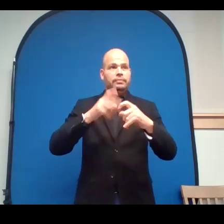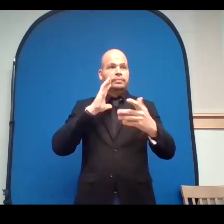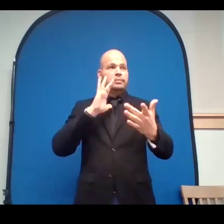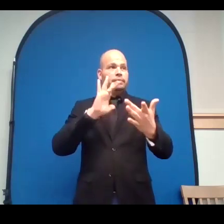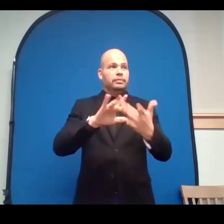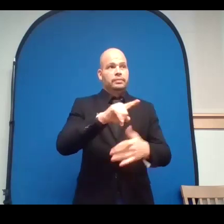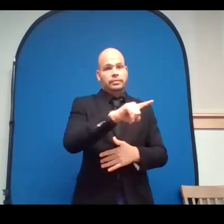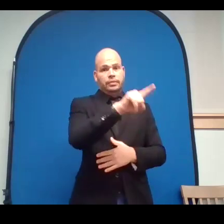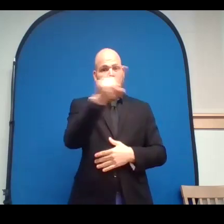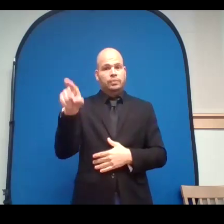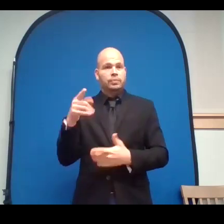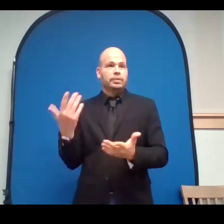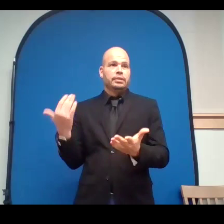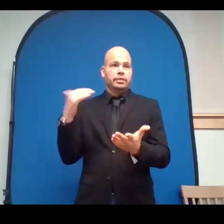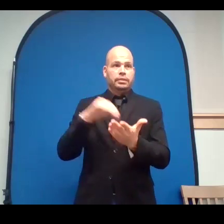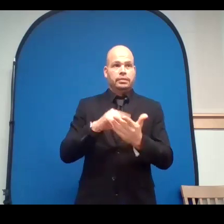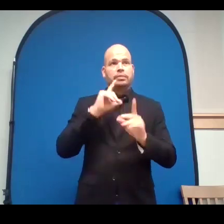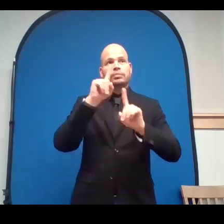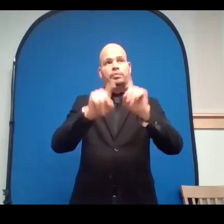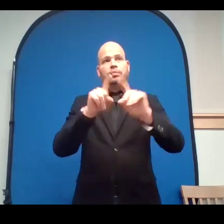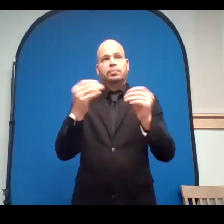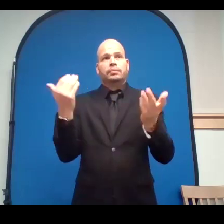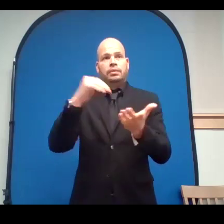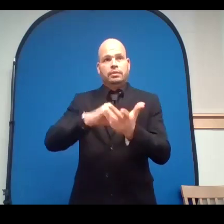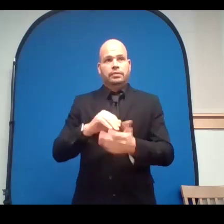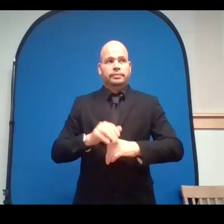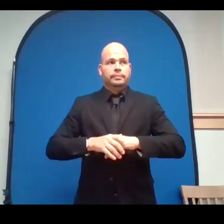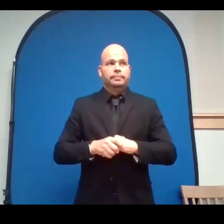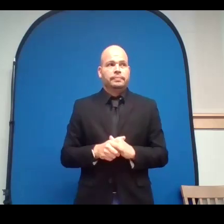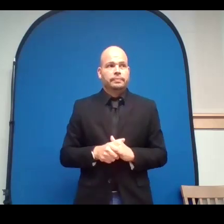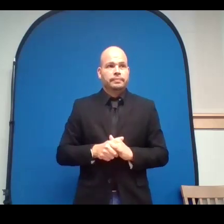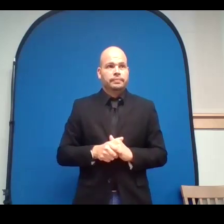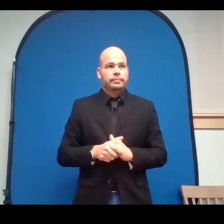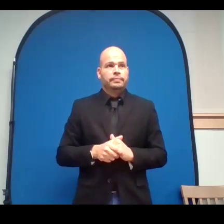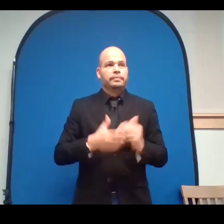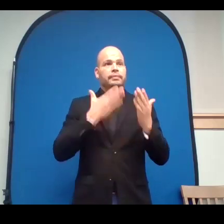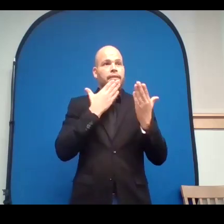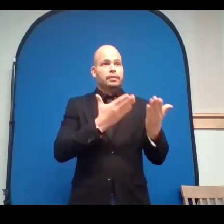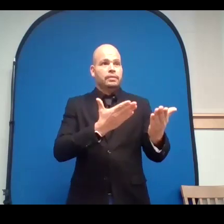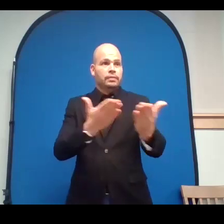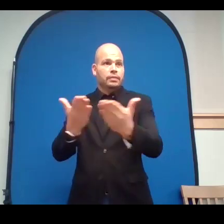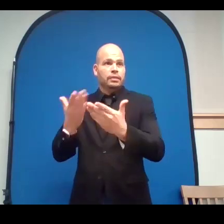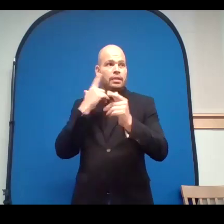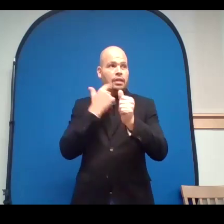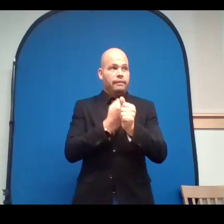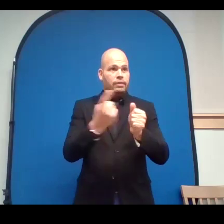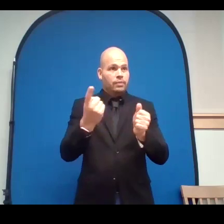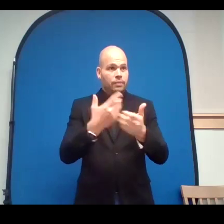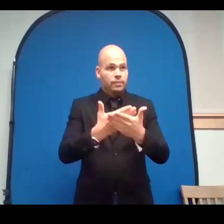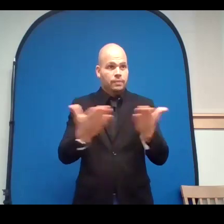further questioning that we might have for you. So thank you very much for everyone for appearing